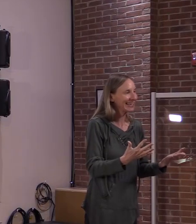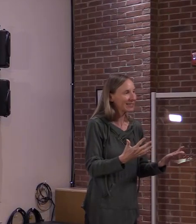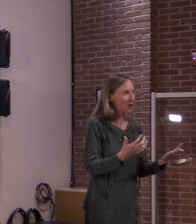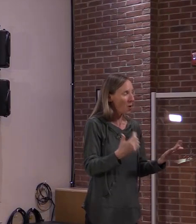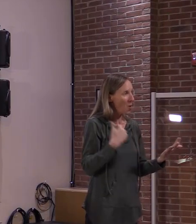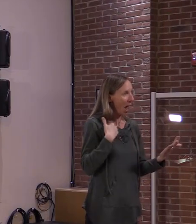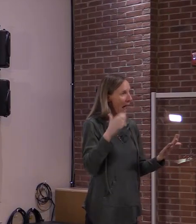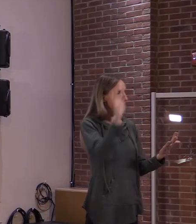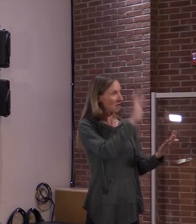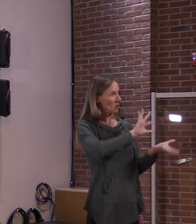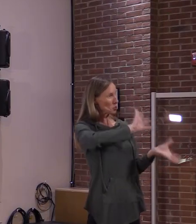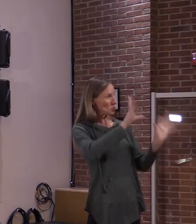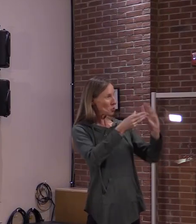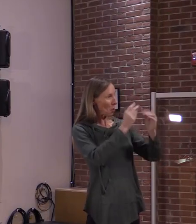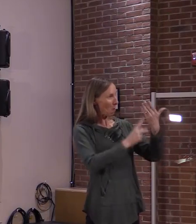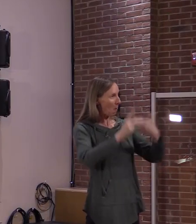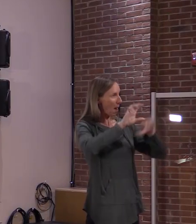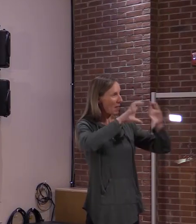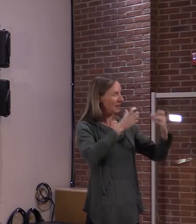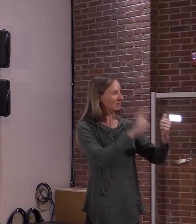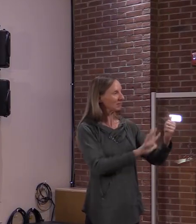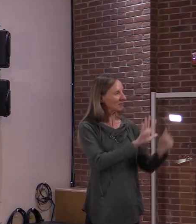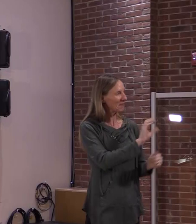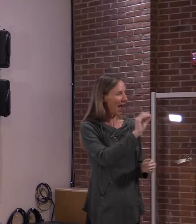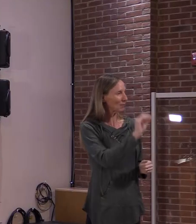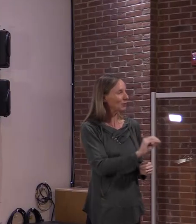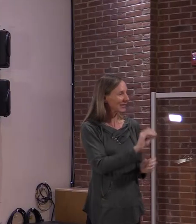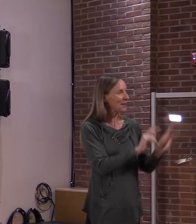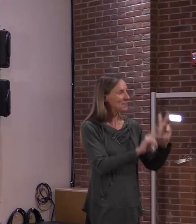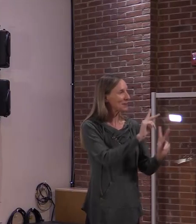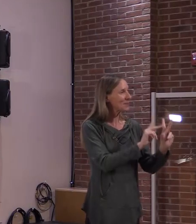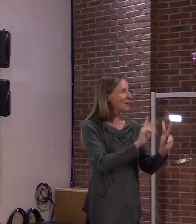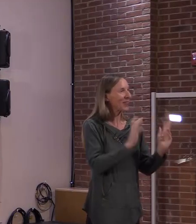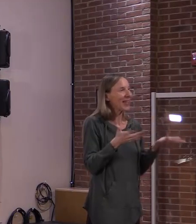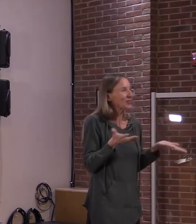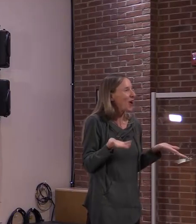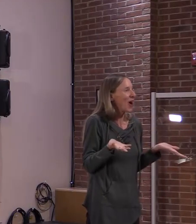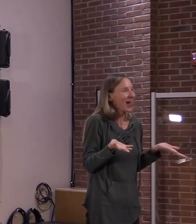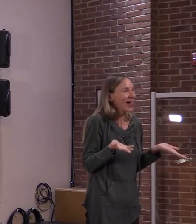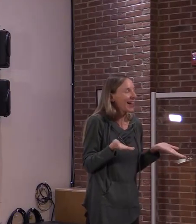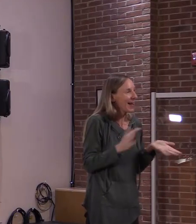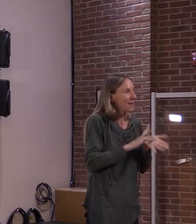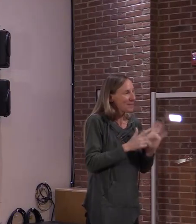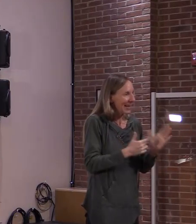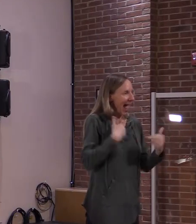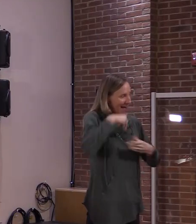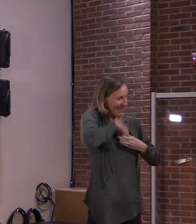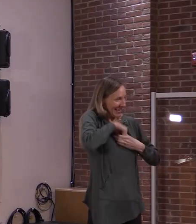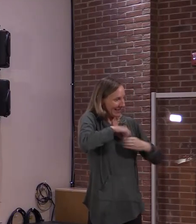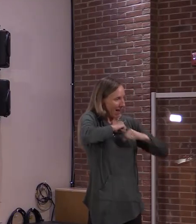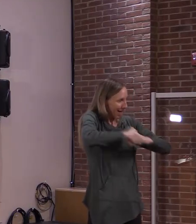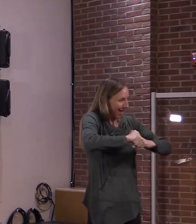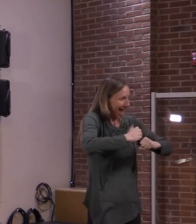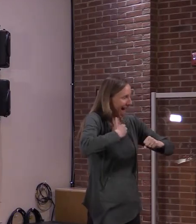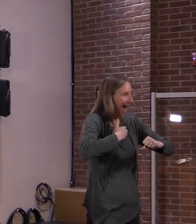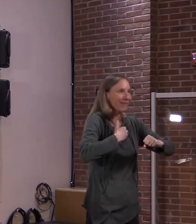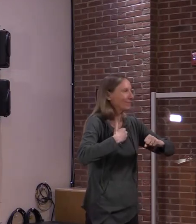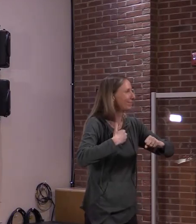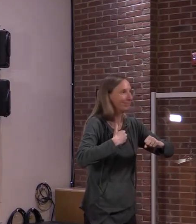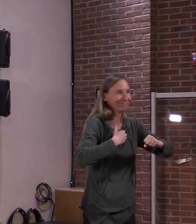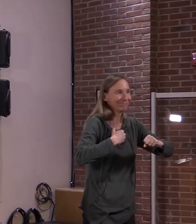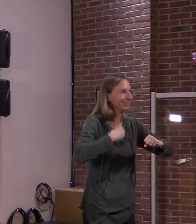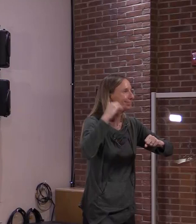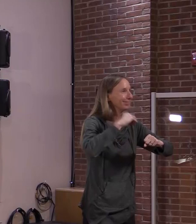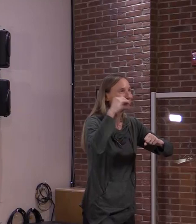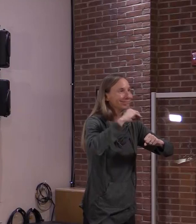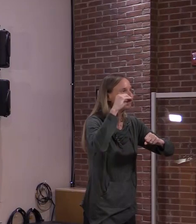the worst, but maybe less than 5% based on some of our seroprevalence data. So most of what we